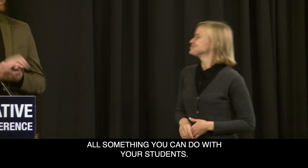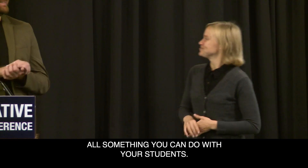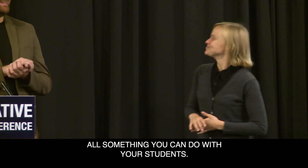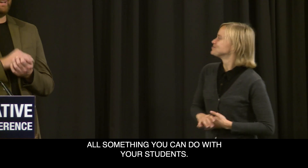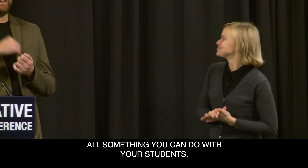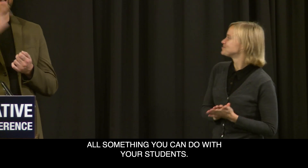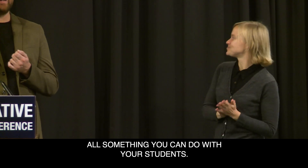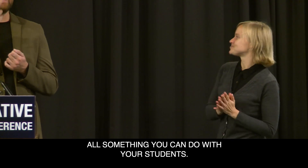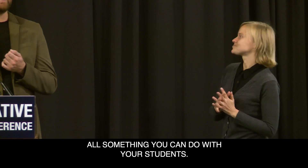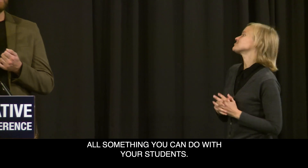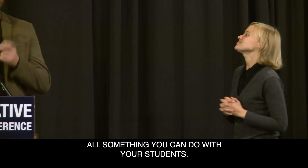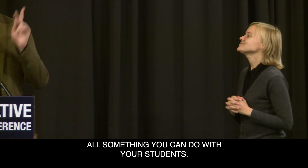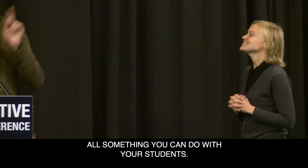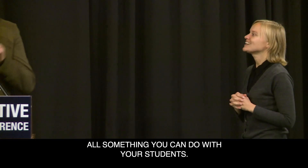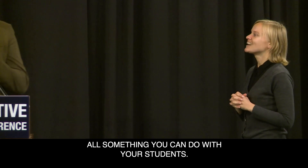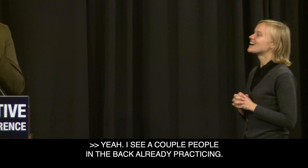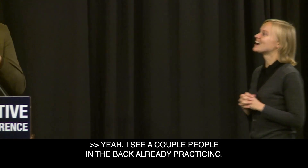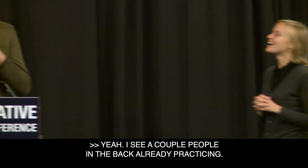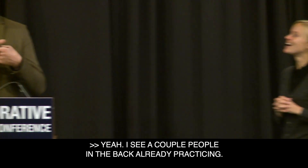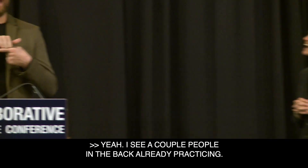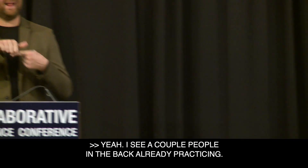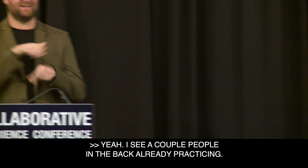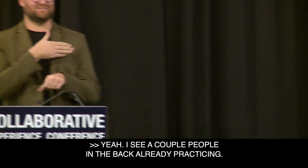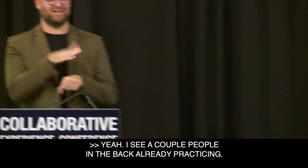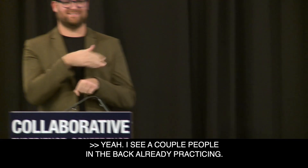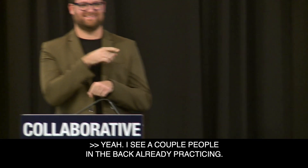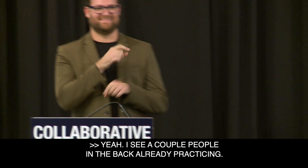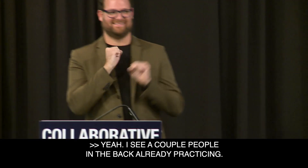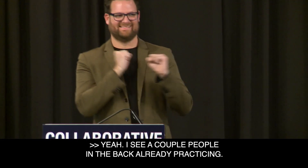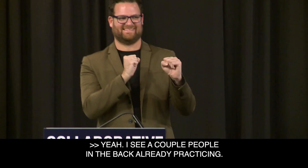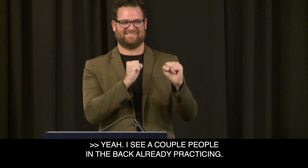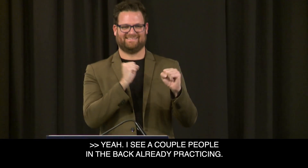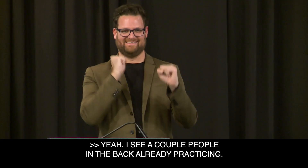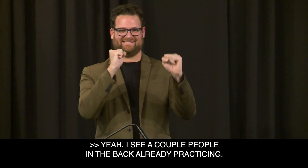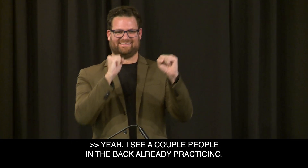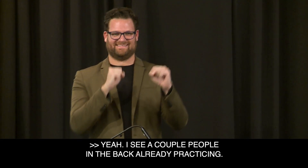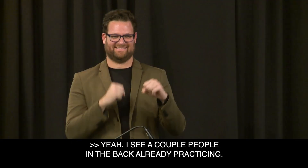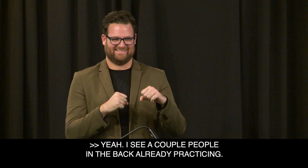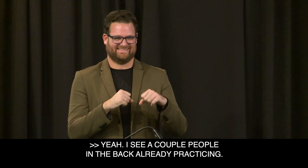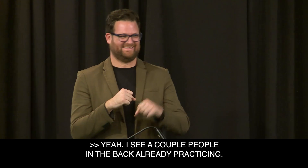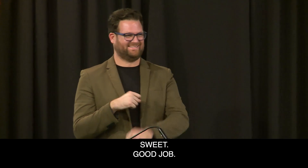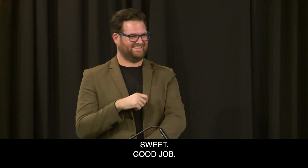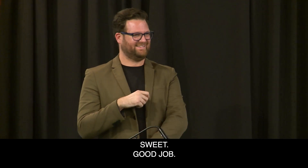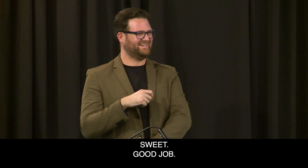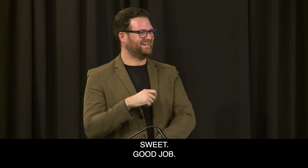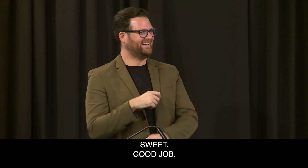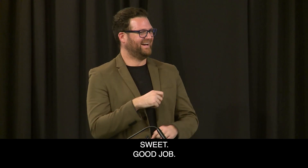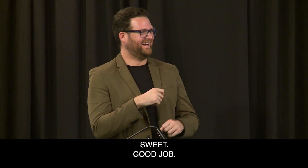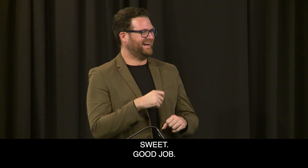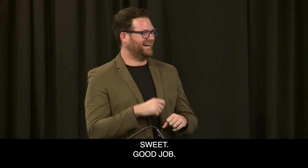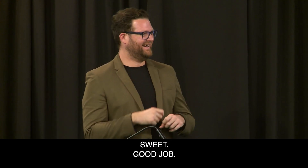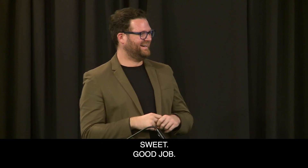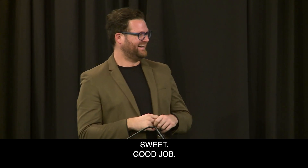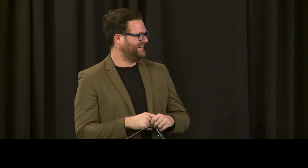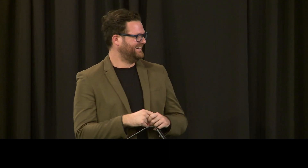you can do with your students. Yeah, I see a couple people in the back already practicing. Sweet. Good job.